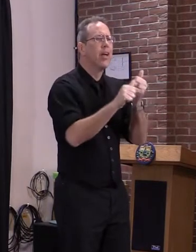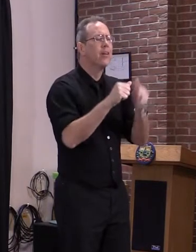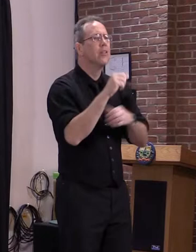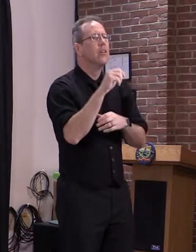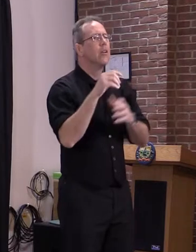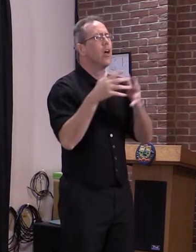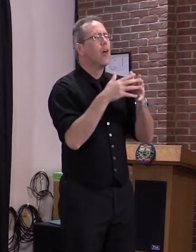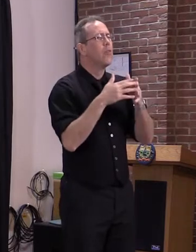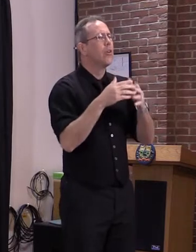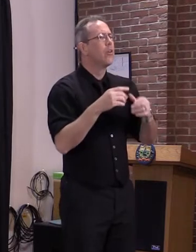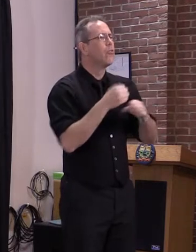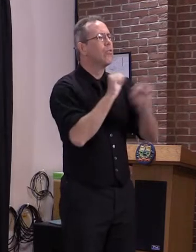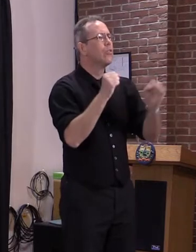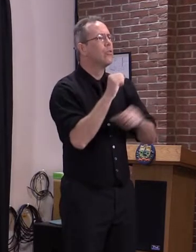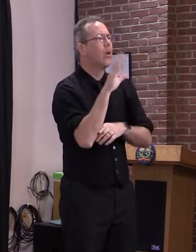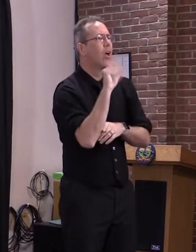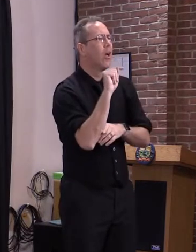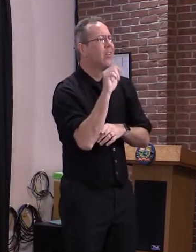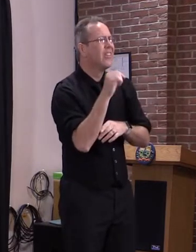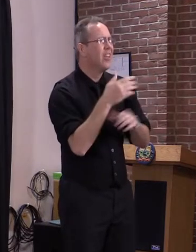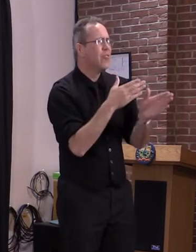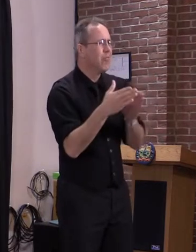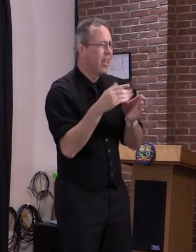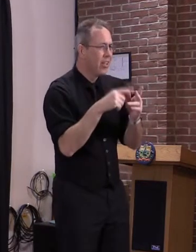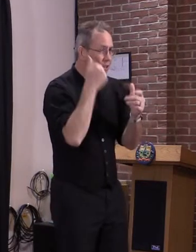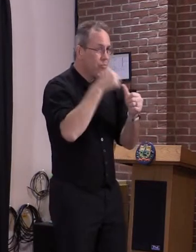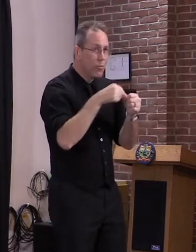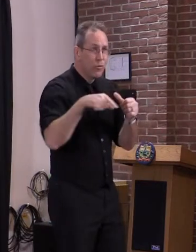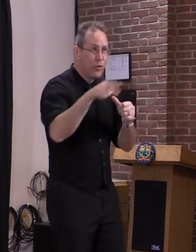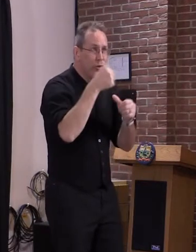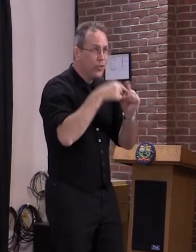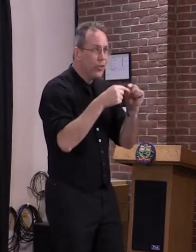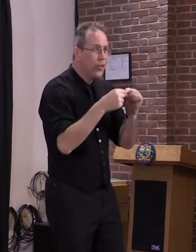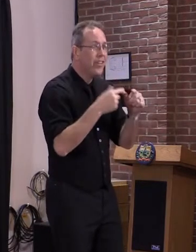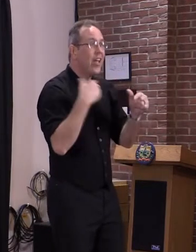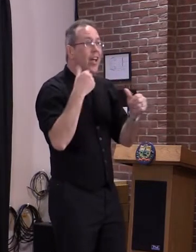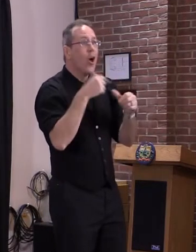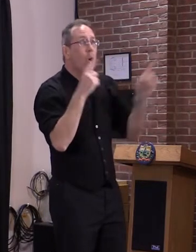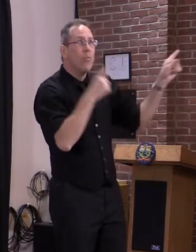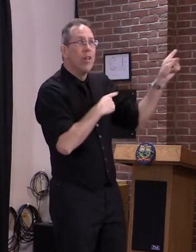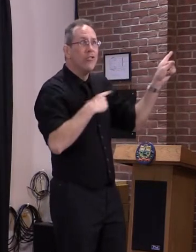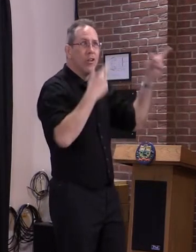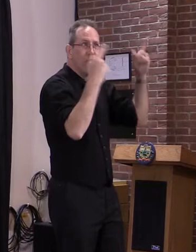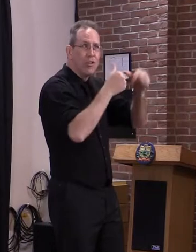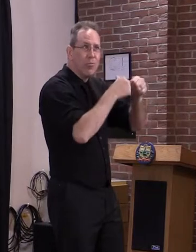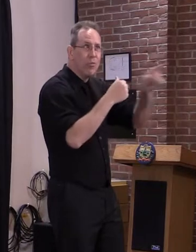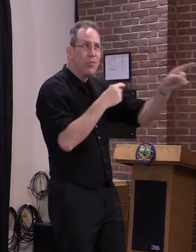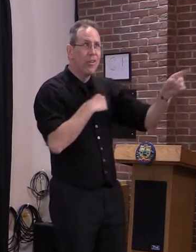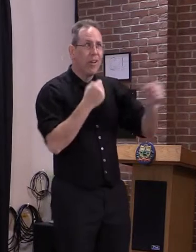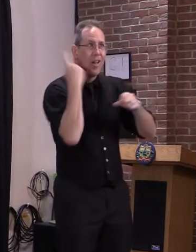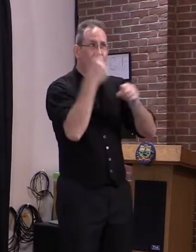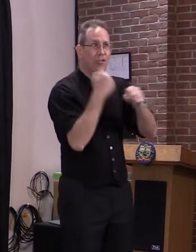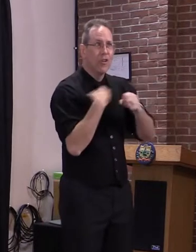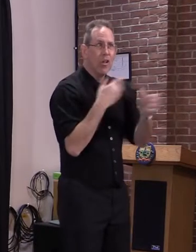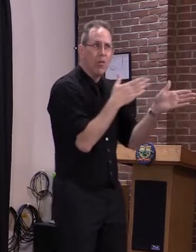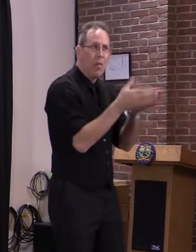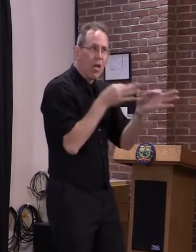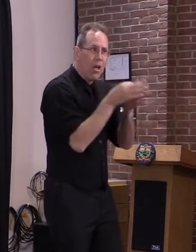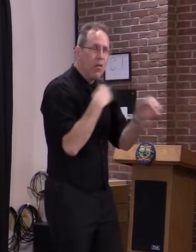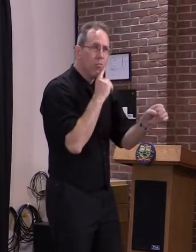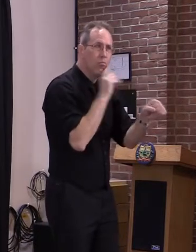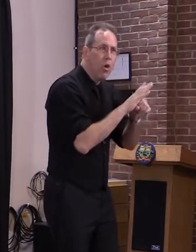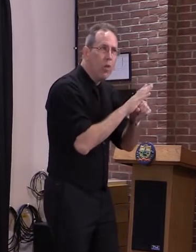remind lawmakers how important it is to get this right. We agreed last year to make